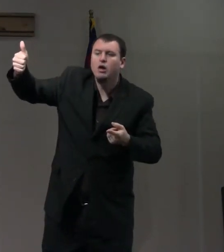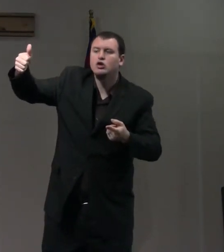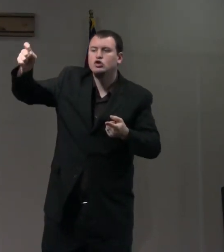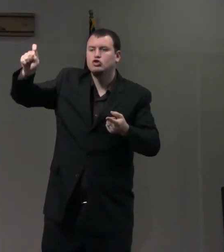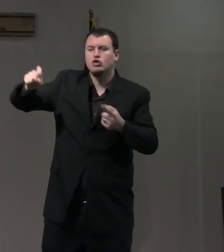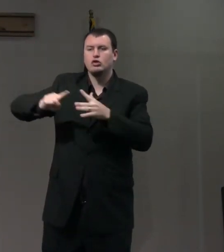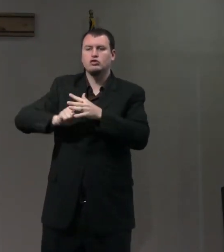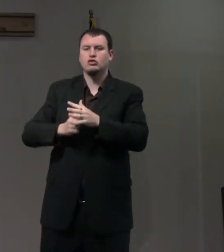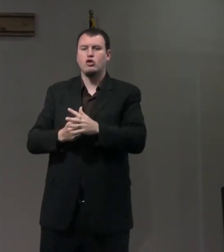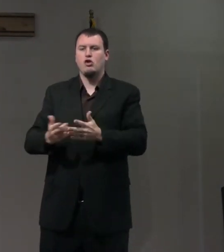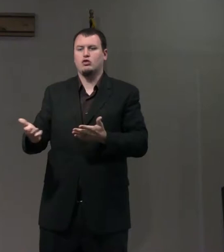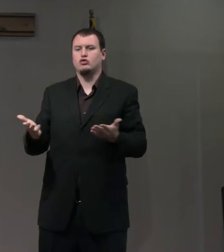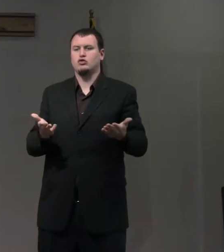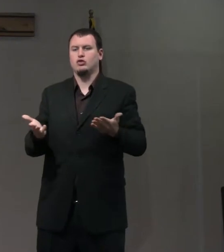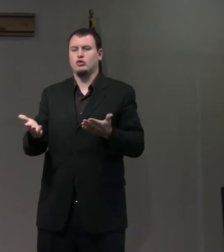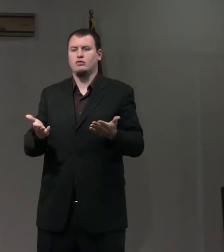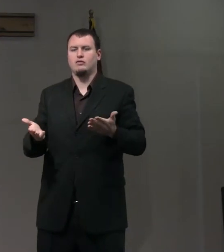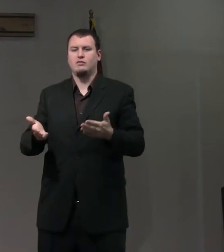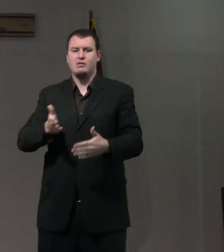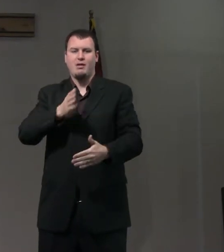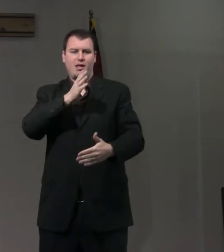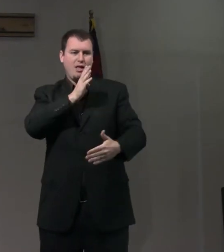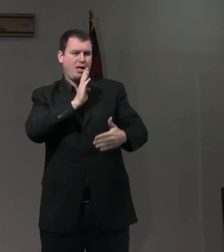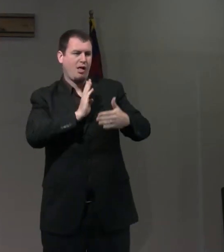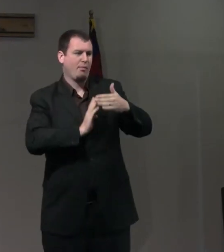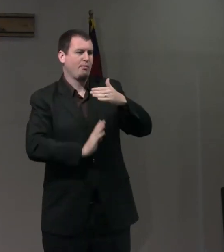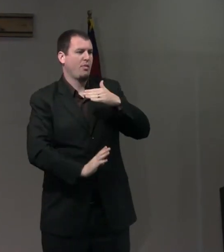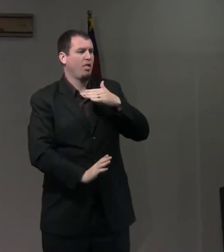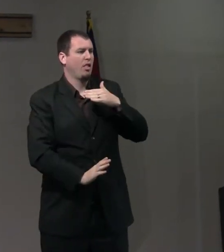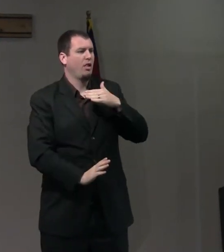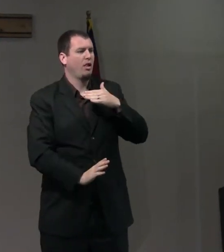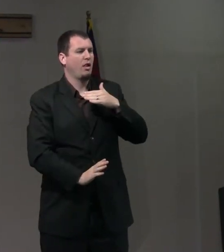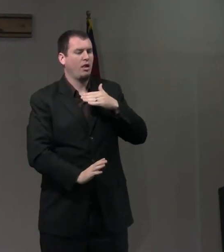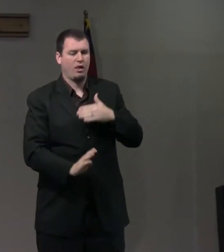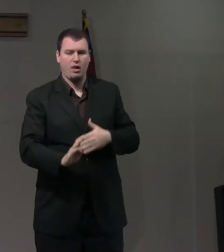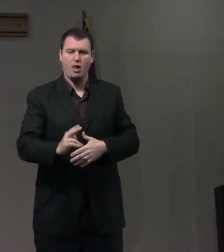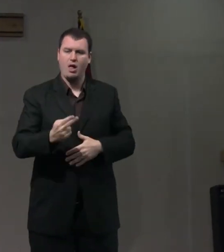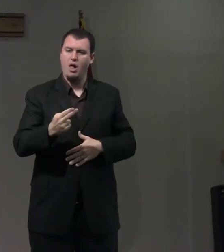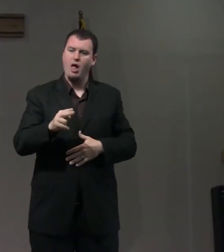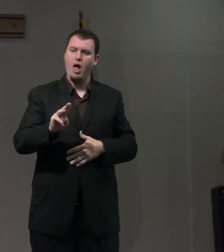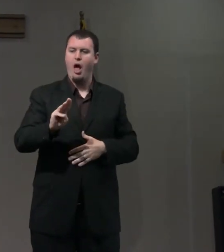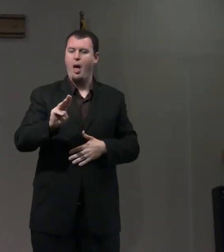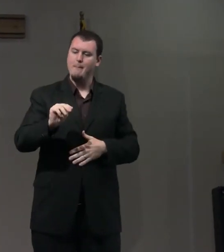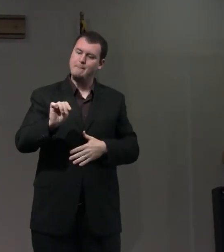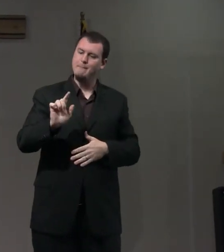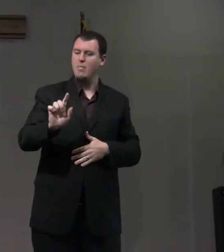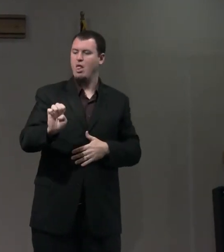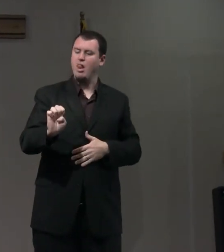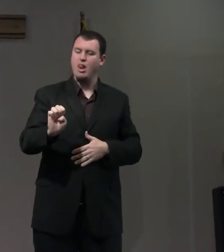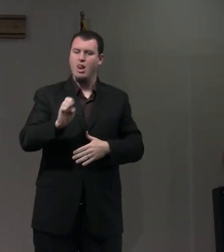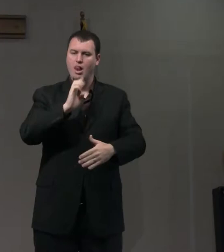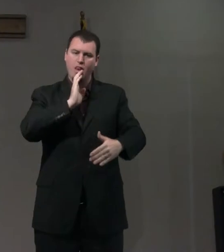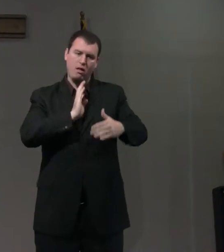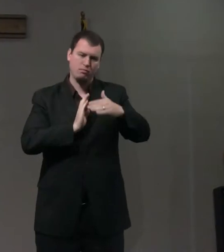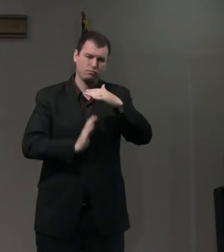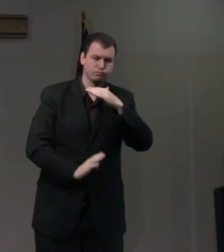if that's what you want, you should begin as a servant. You should be humble.